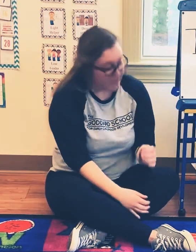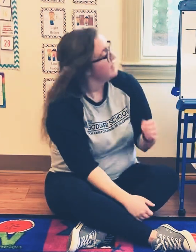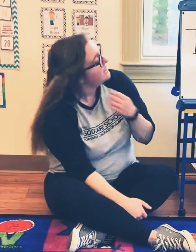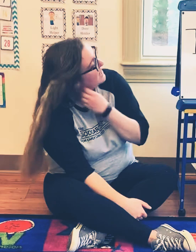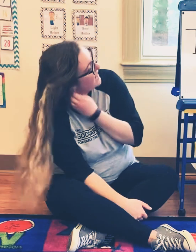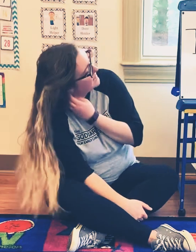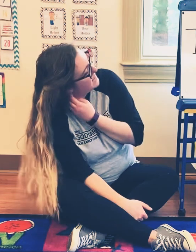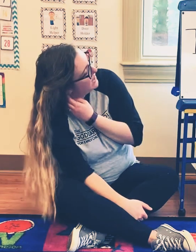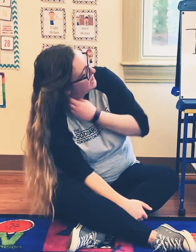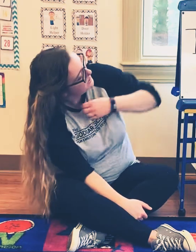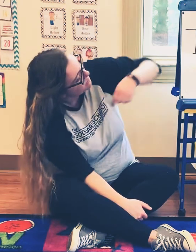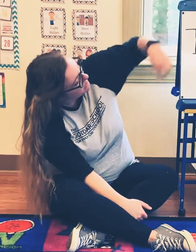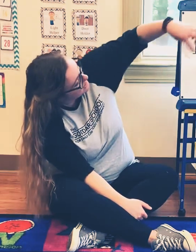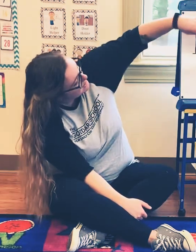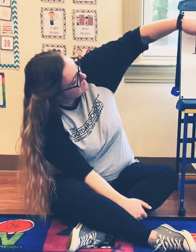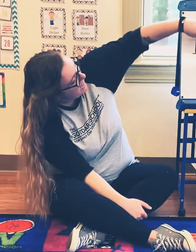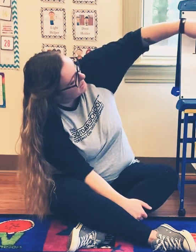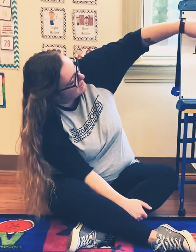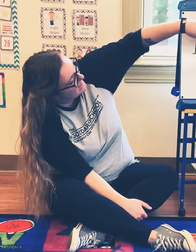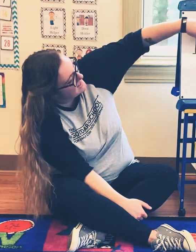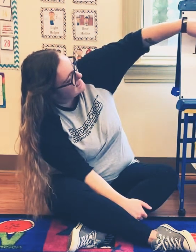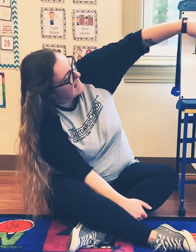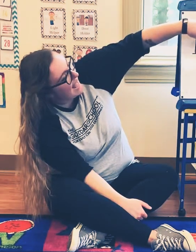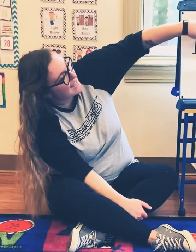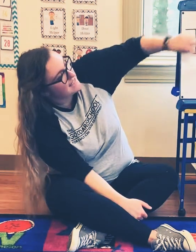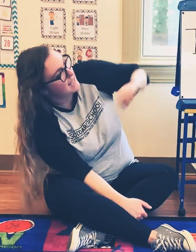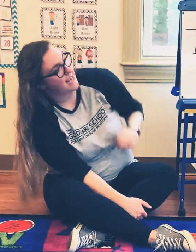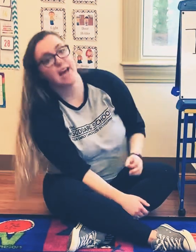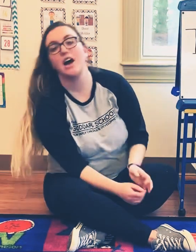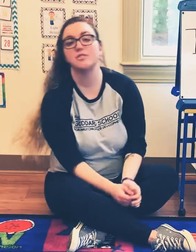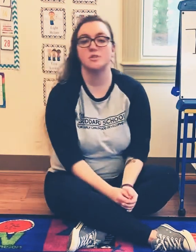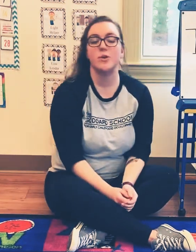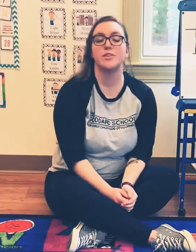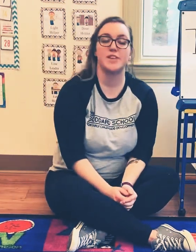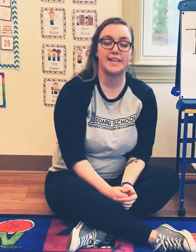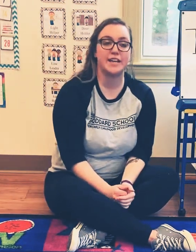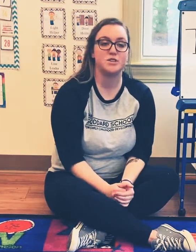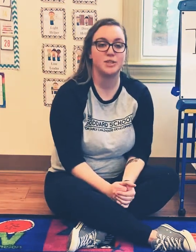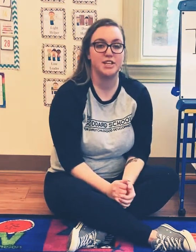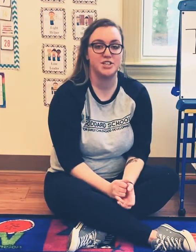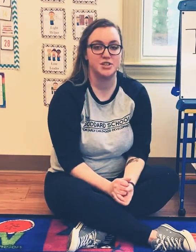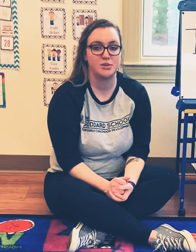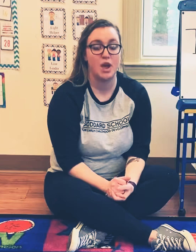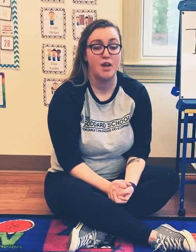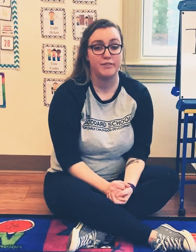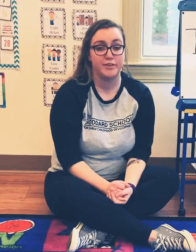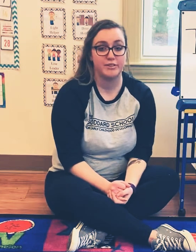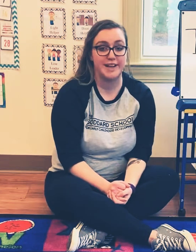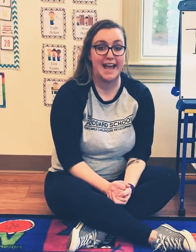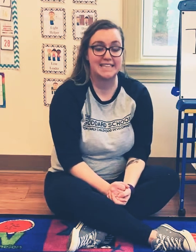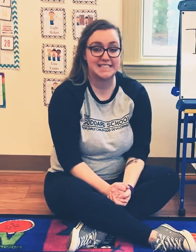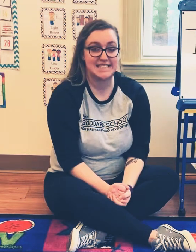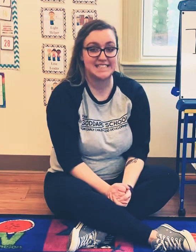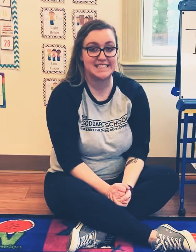The next letter in the word inspire is S. So the sign language we're gonna do for the word S is